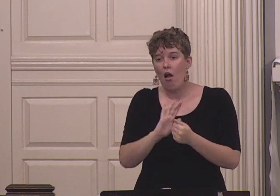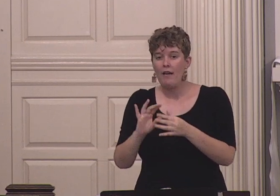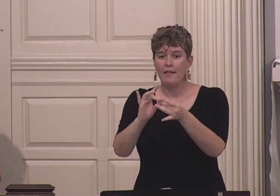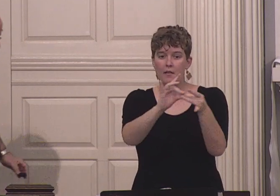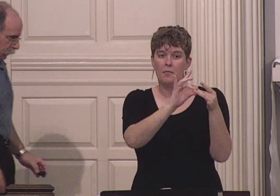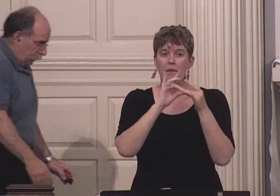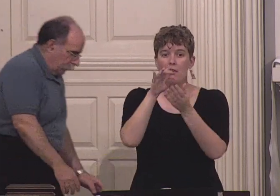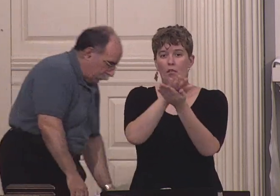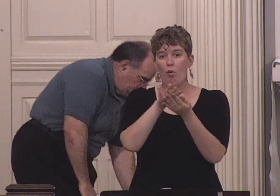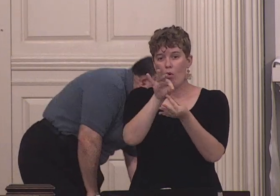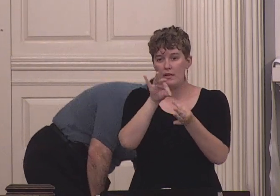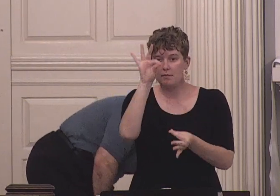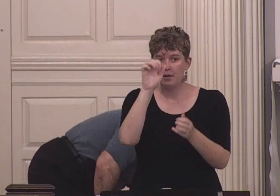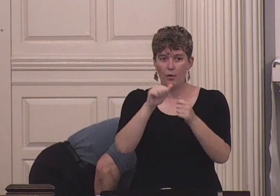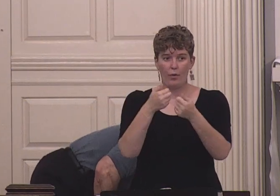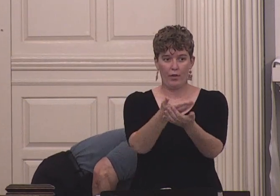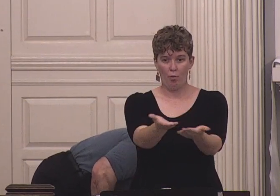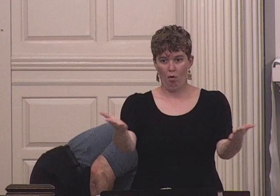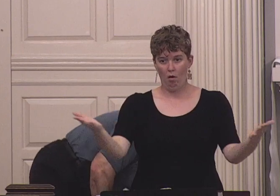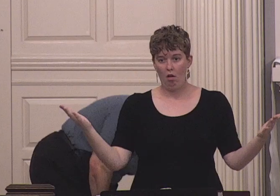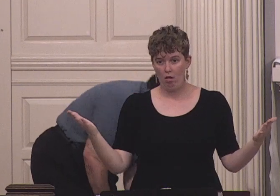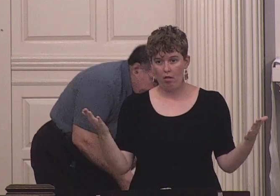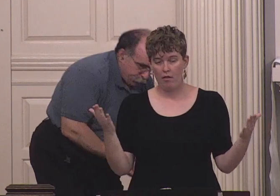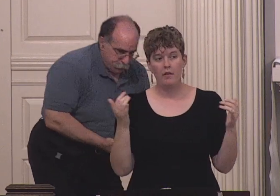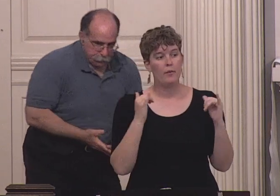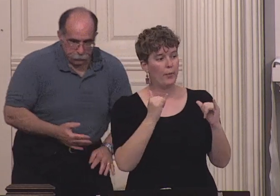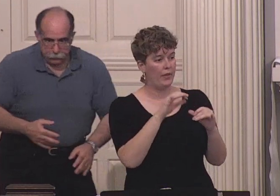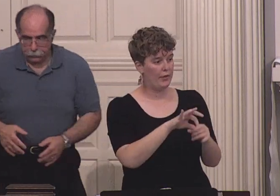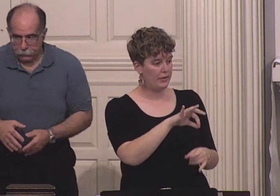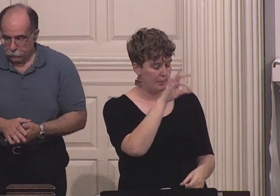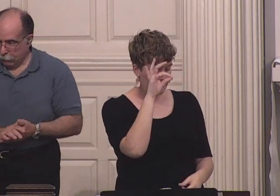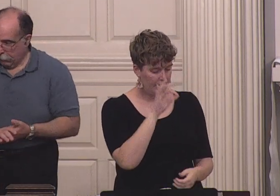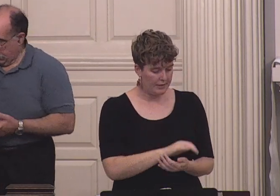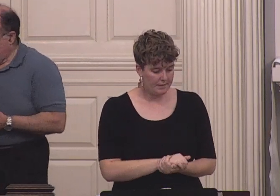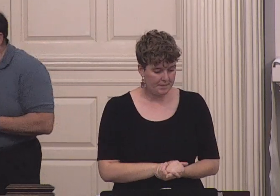communion of the Holy Spirit be with you all.